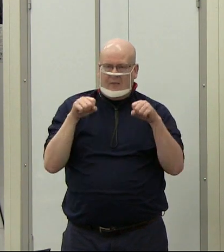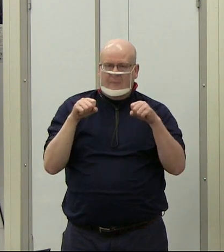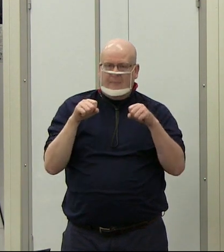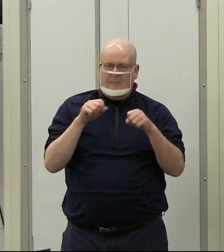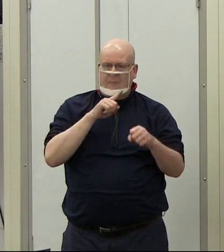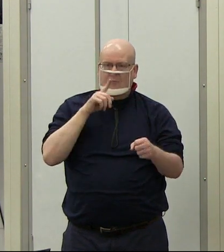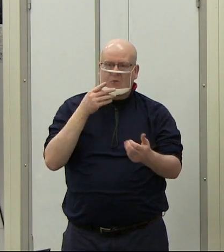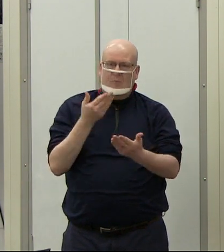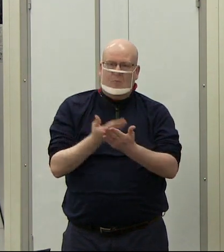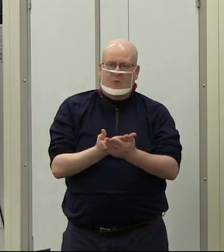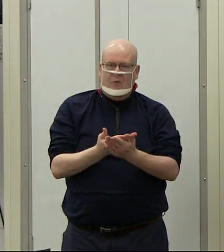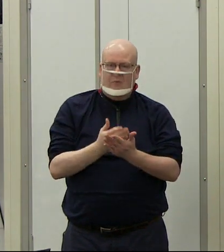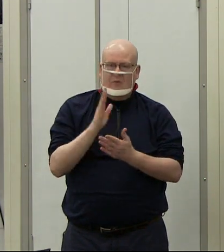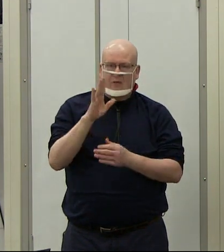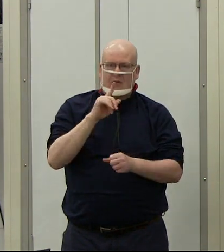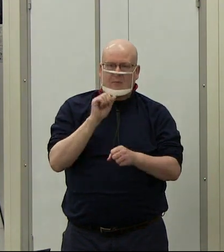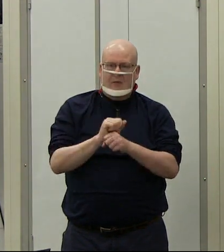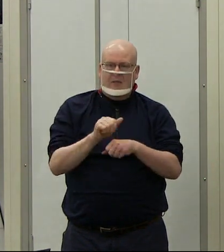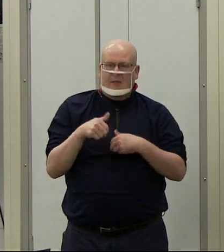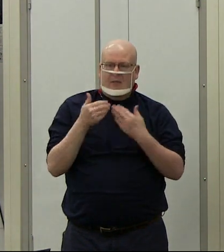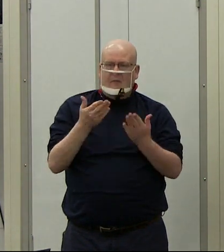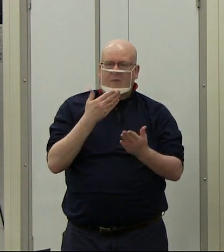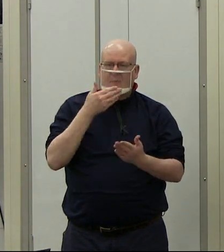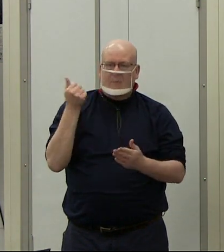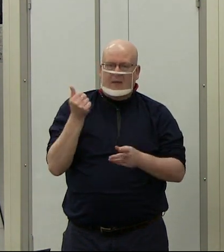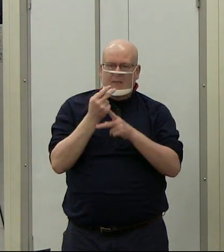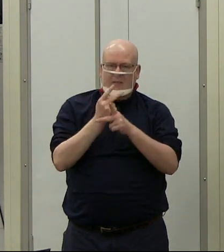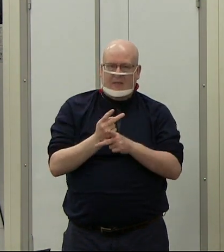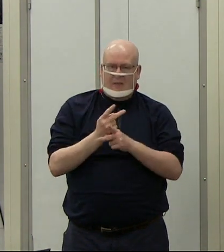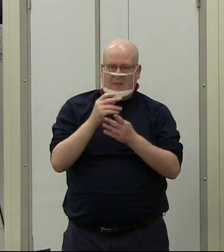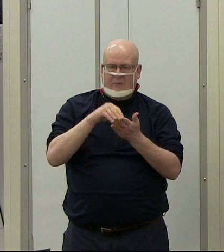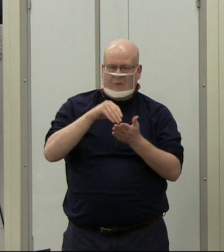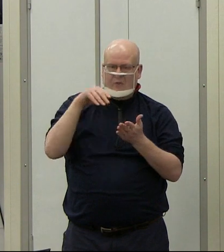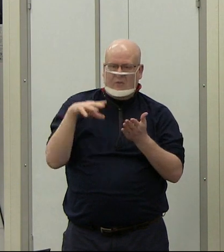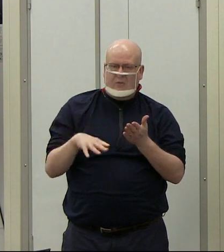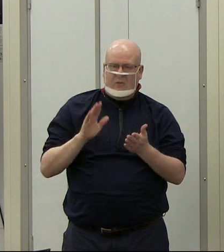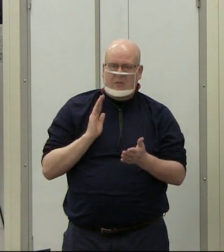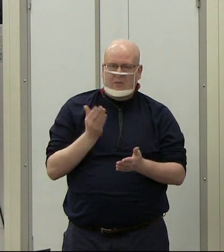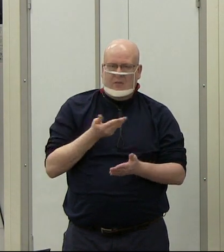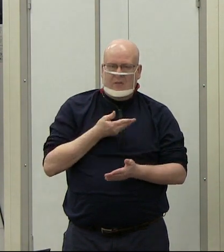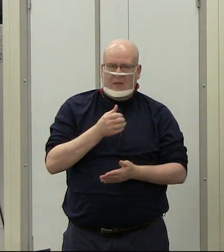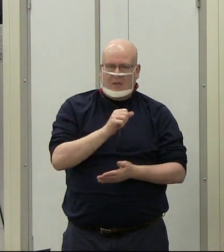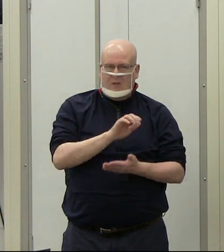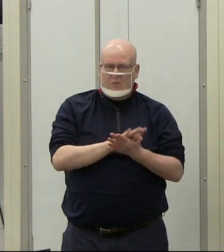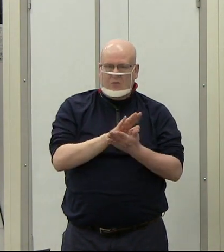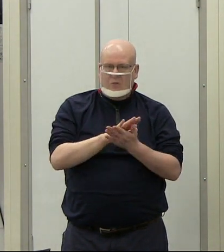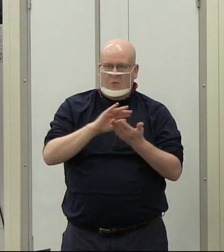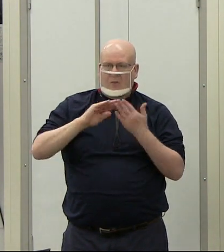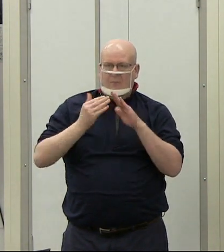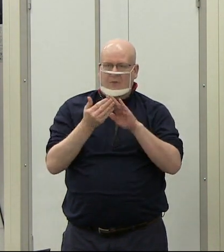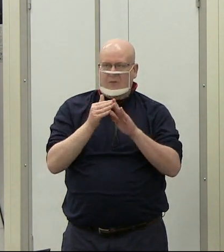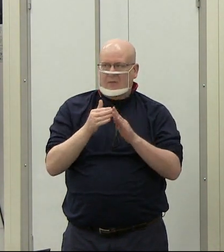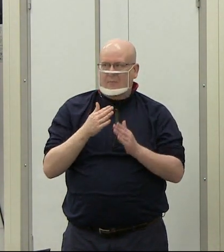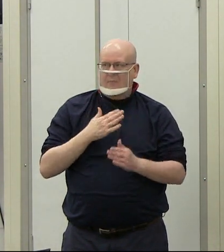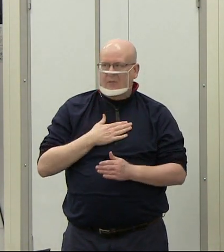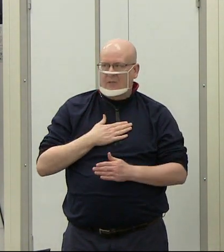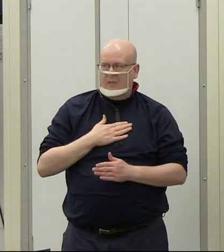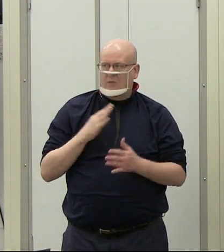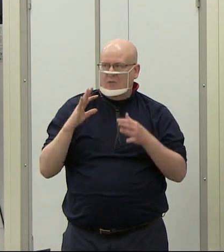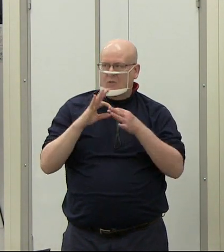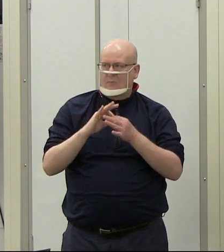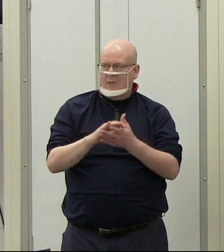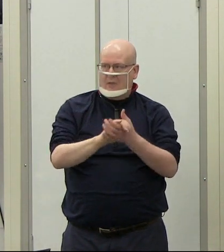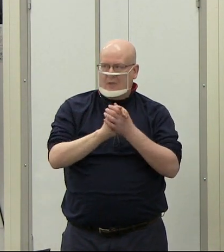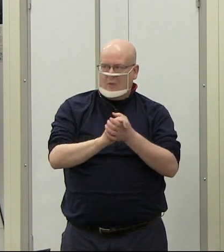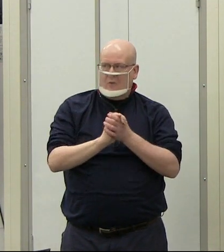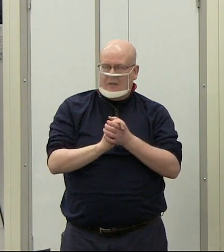their commitment to providing the best possible care for our students and our school community. Please join me in